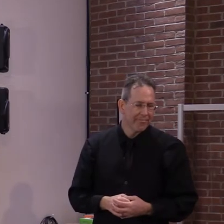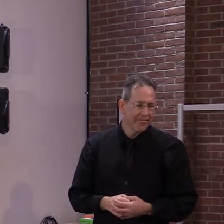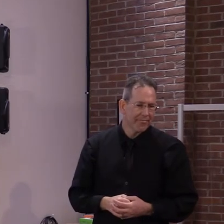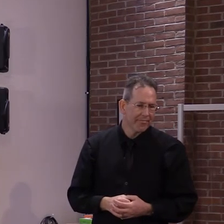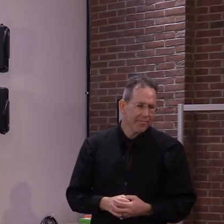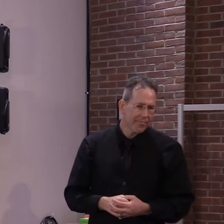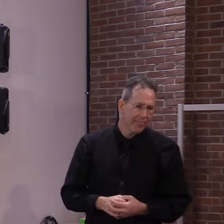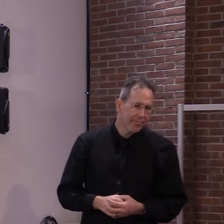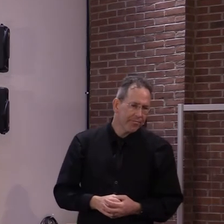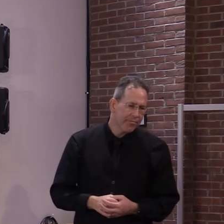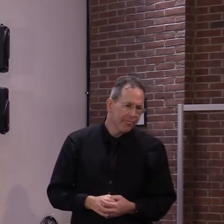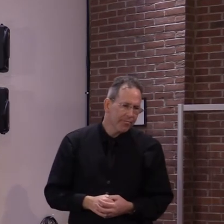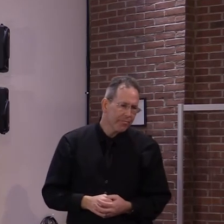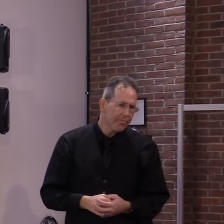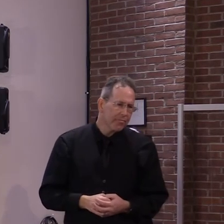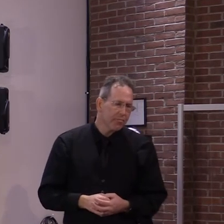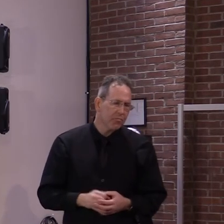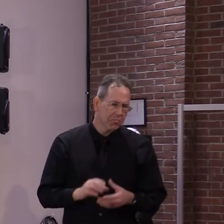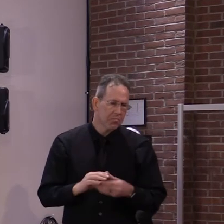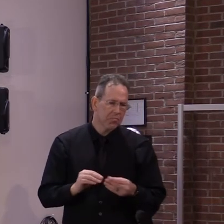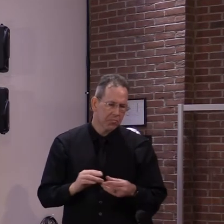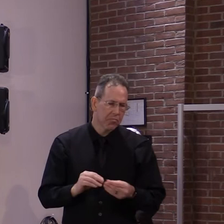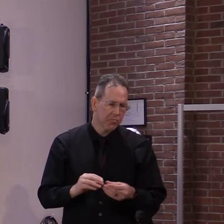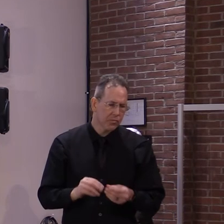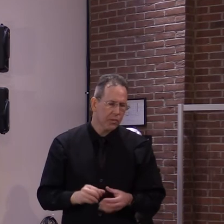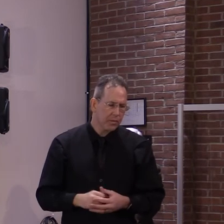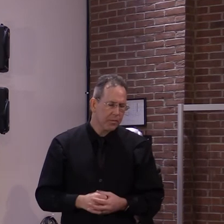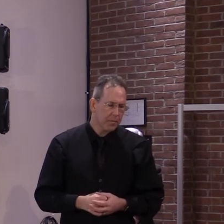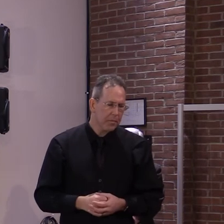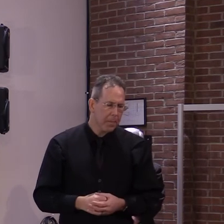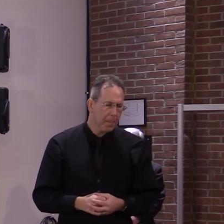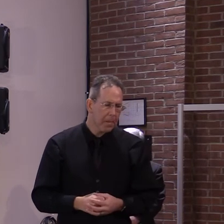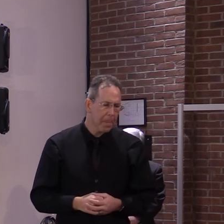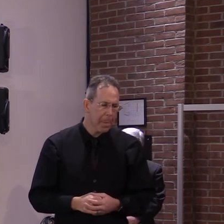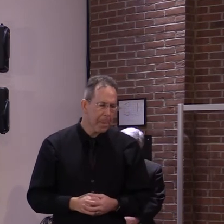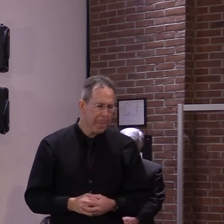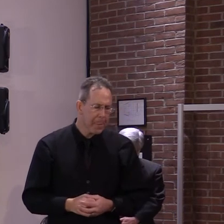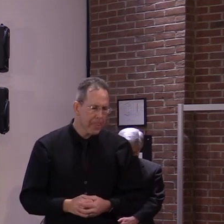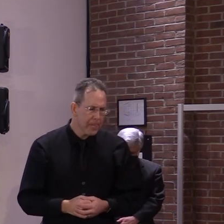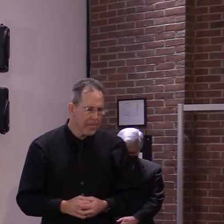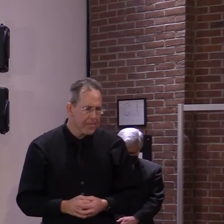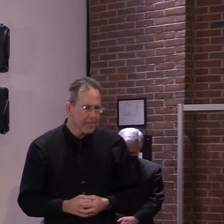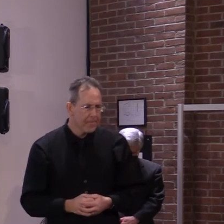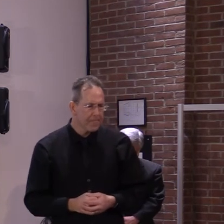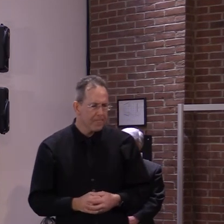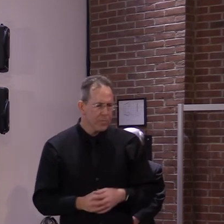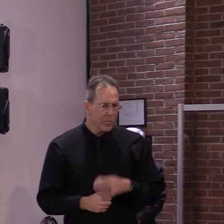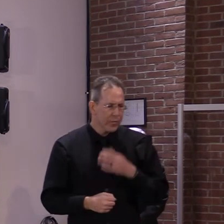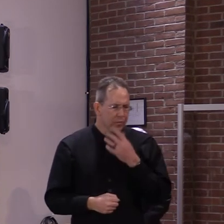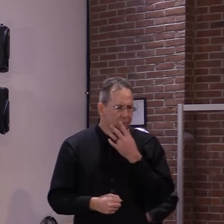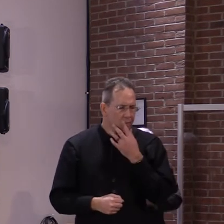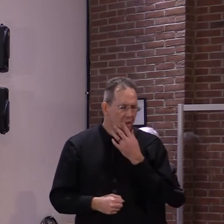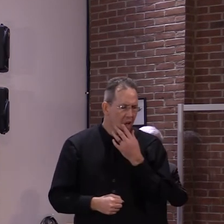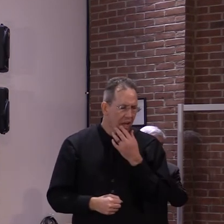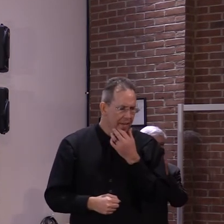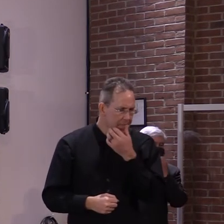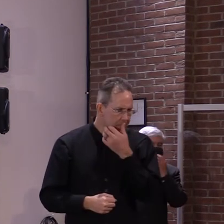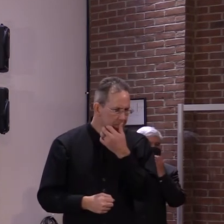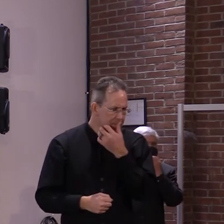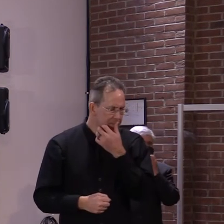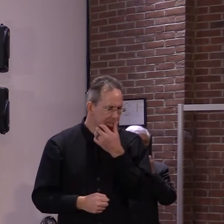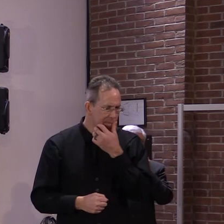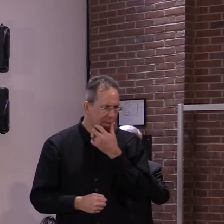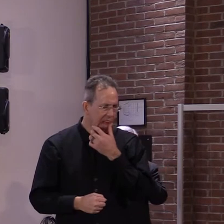week um dr levine spoke about um the lack of